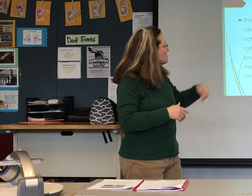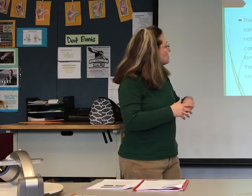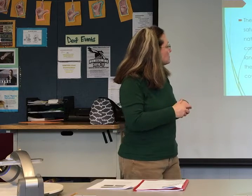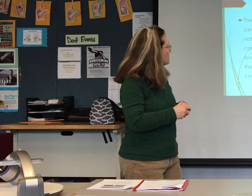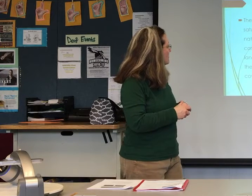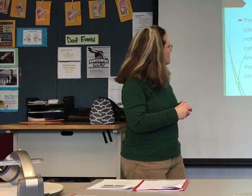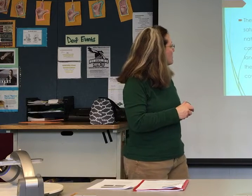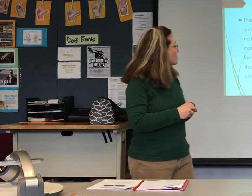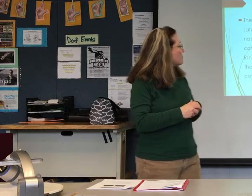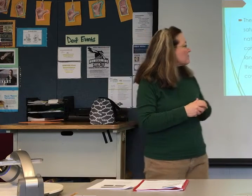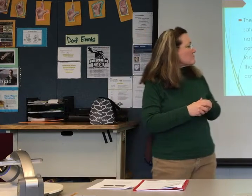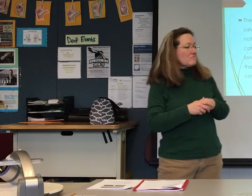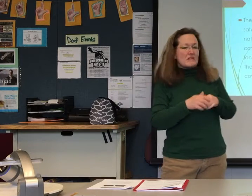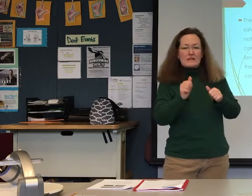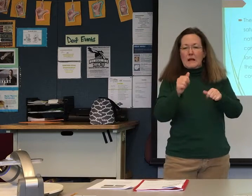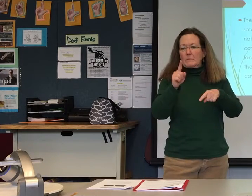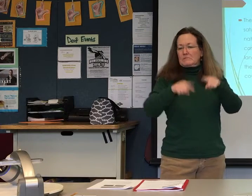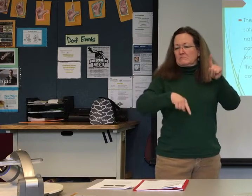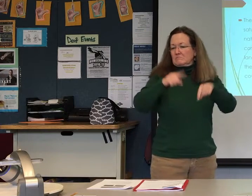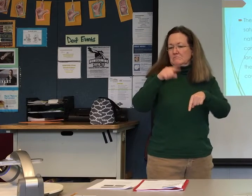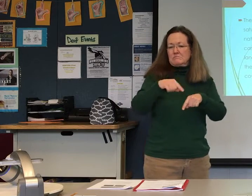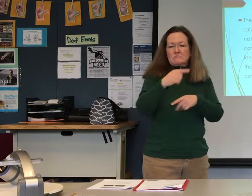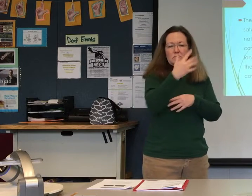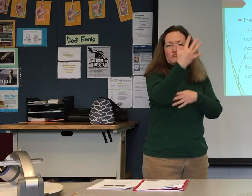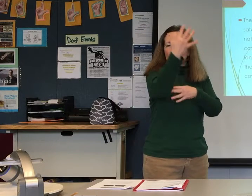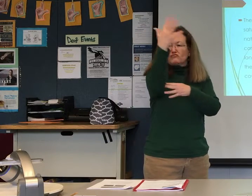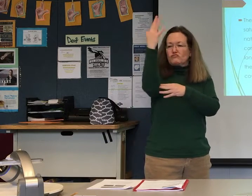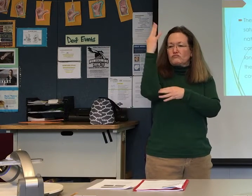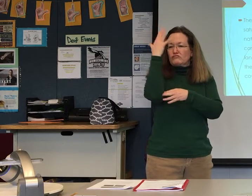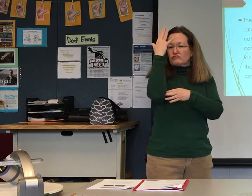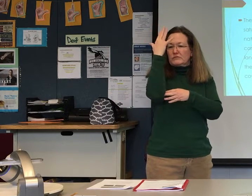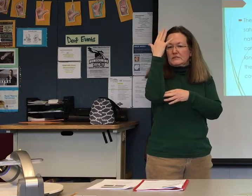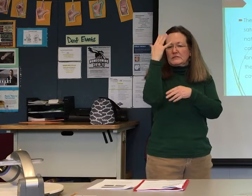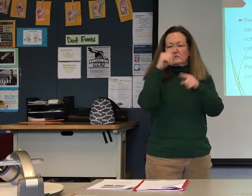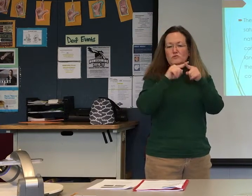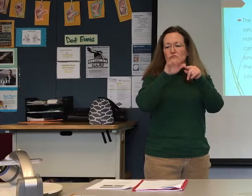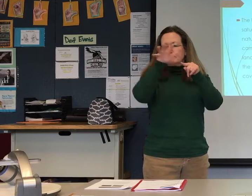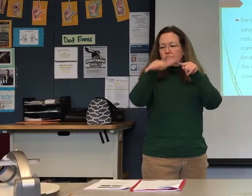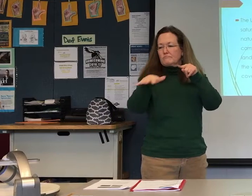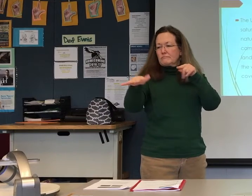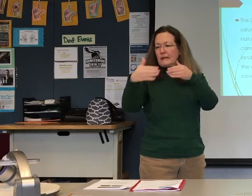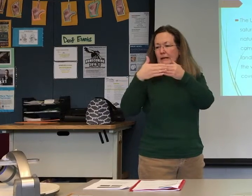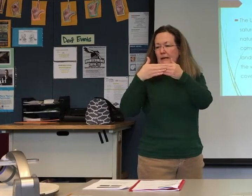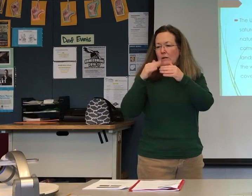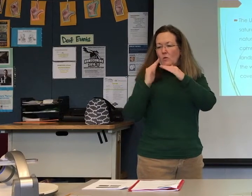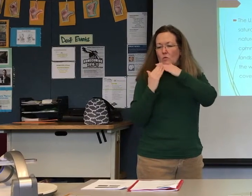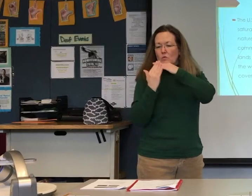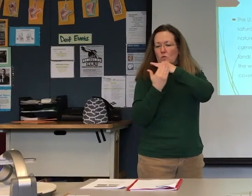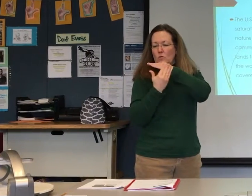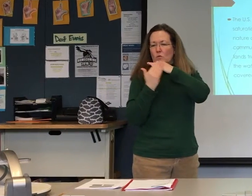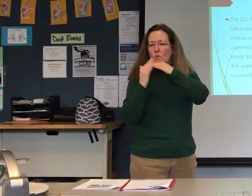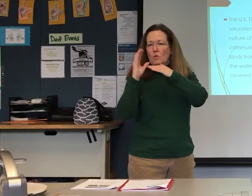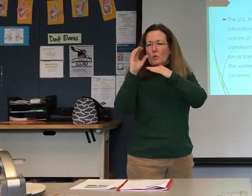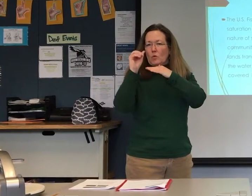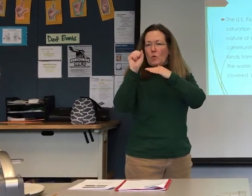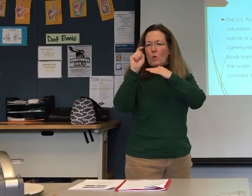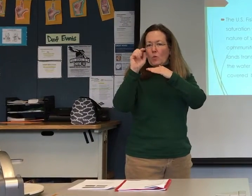There's also a diverse amount of trees. There's some trees that occur in coastal areas and many